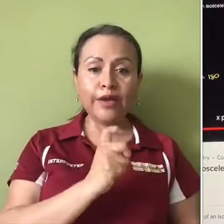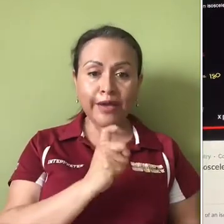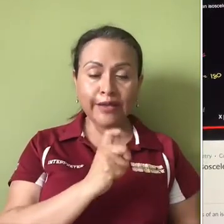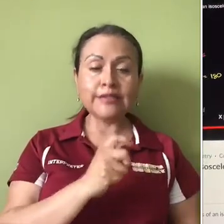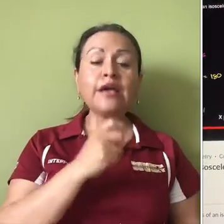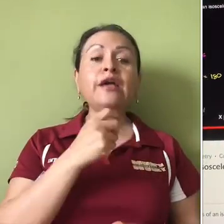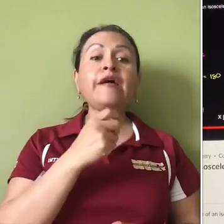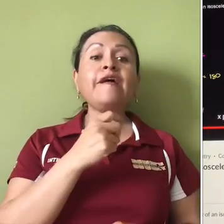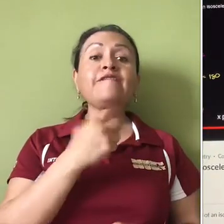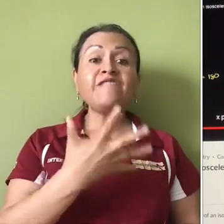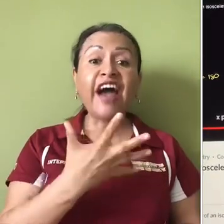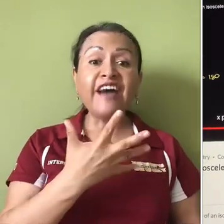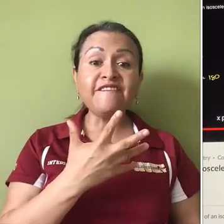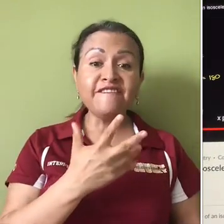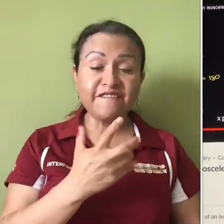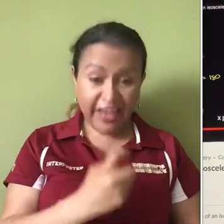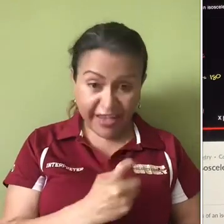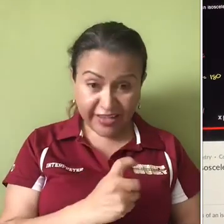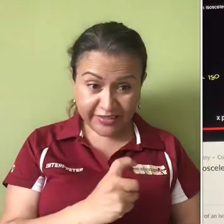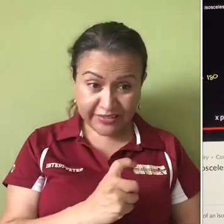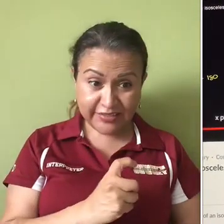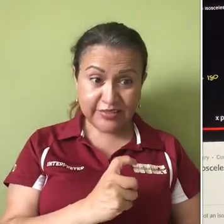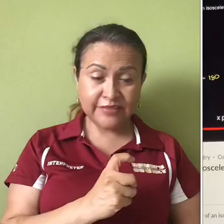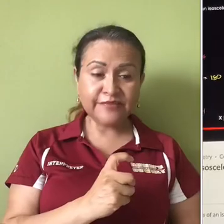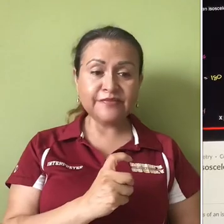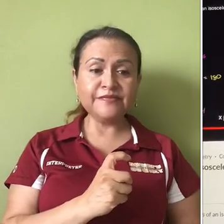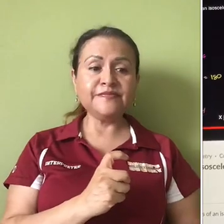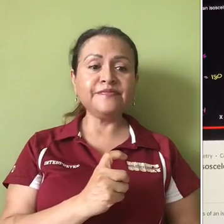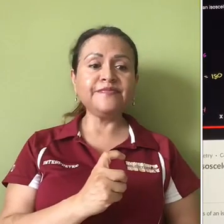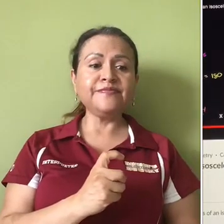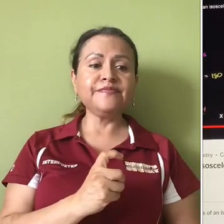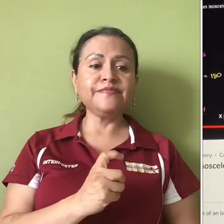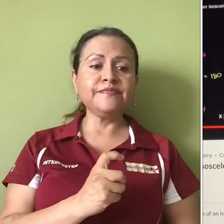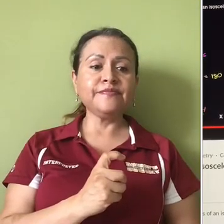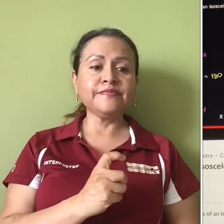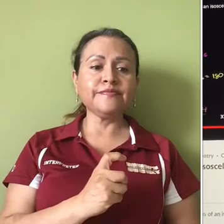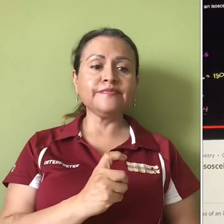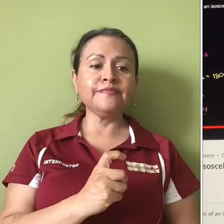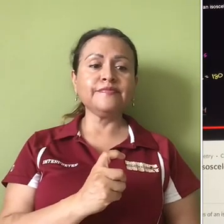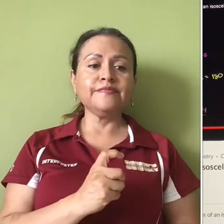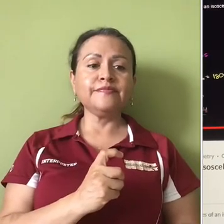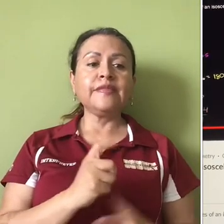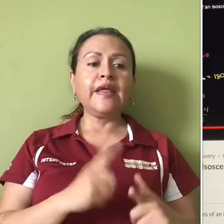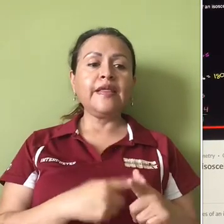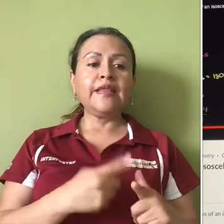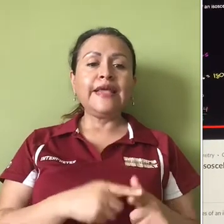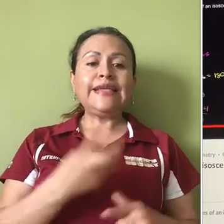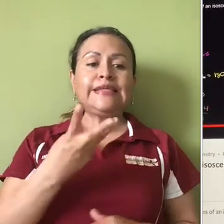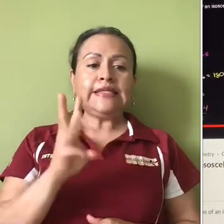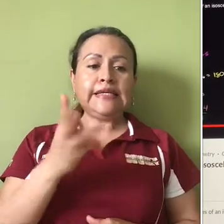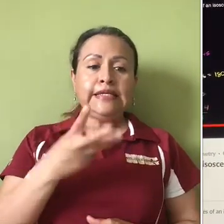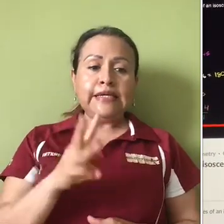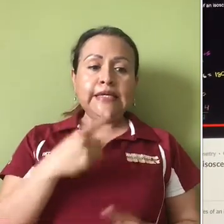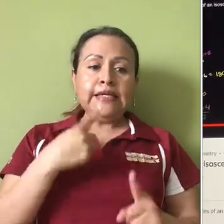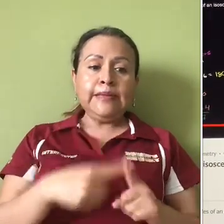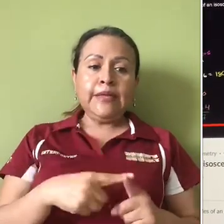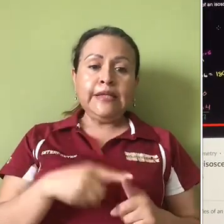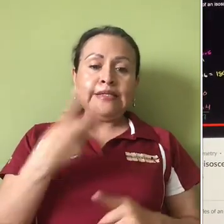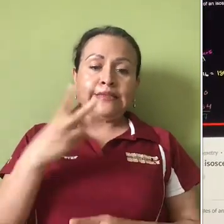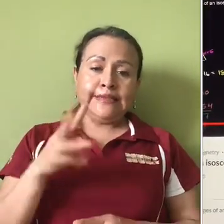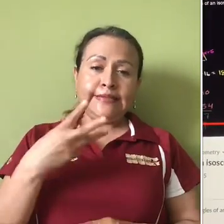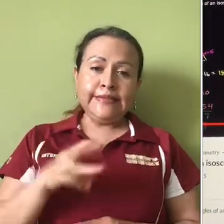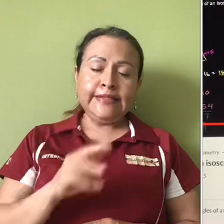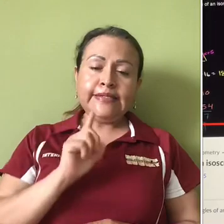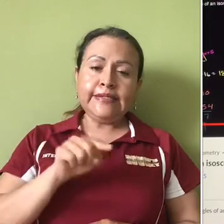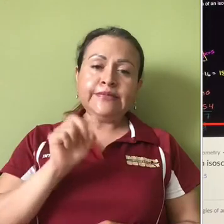is 5x. So we get 5x, and then you have 16 plus 16